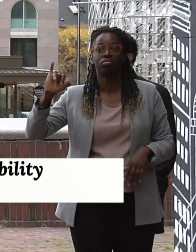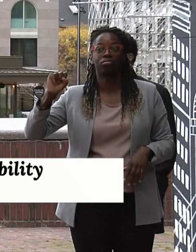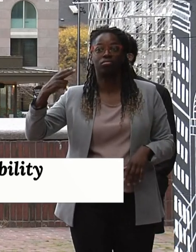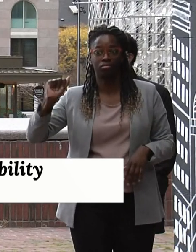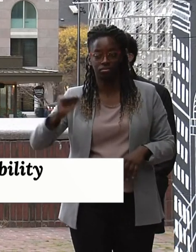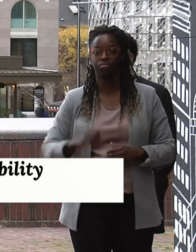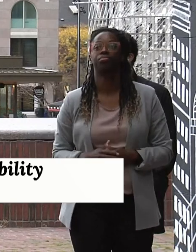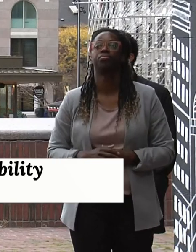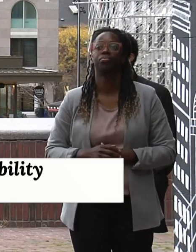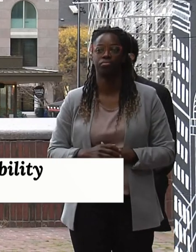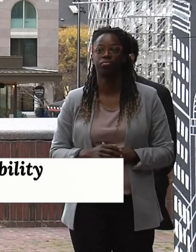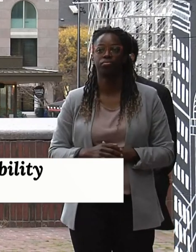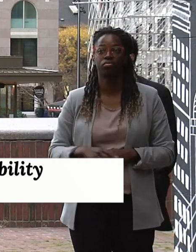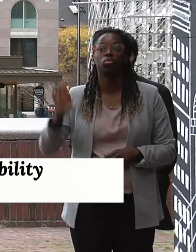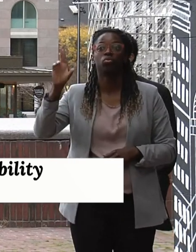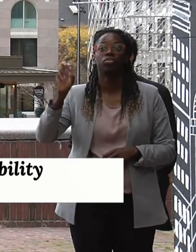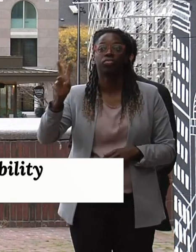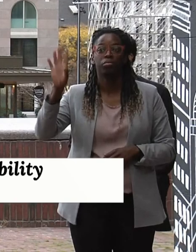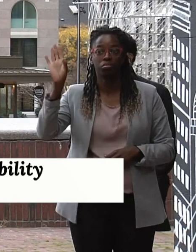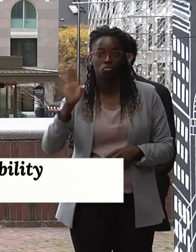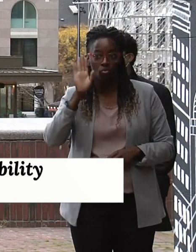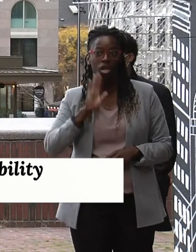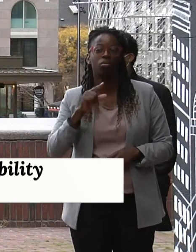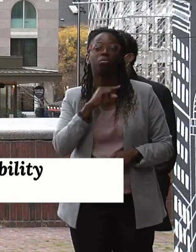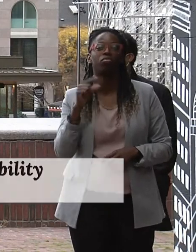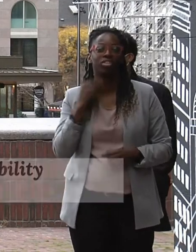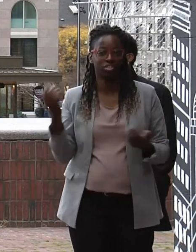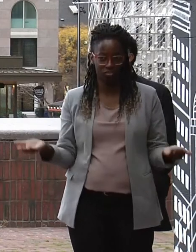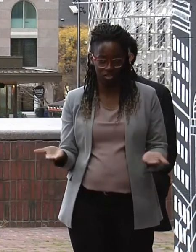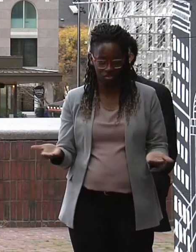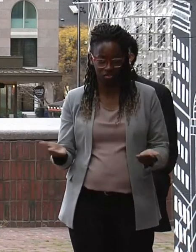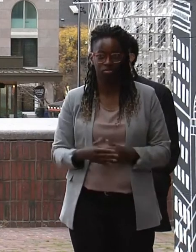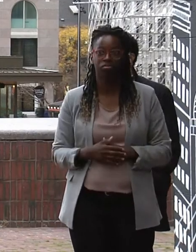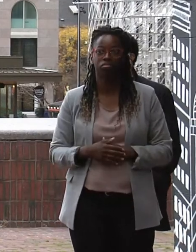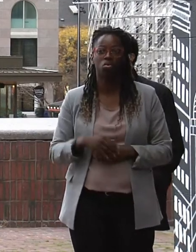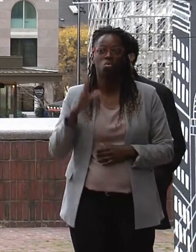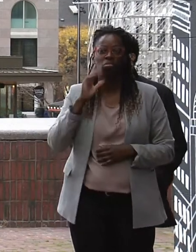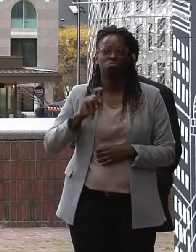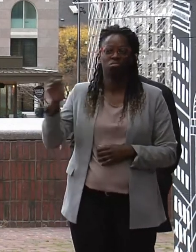their great work. I'd like to now just turn the mic over to Tanisha Sullivan to say a few words.